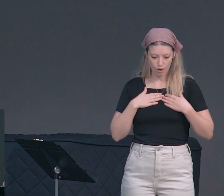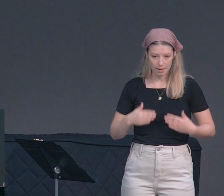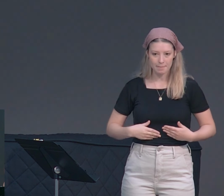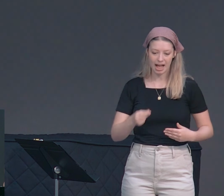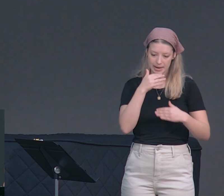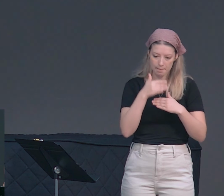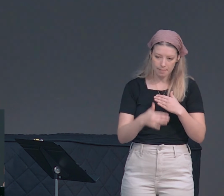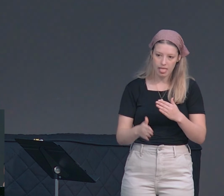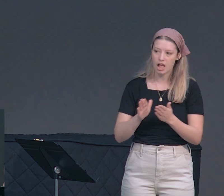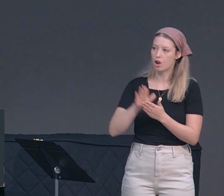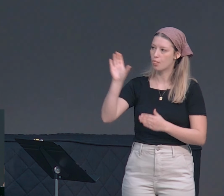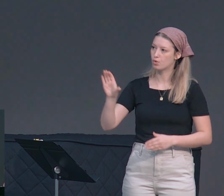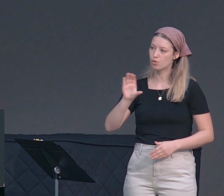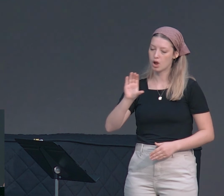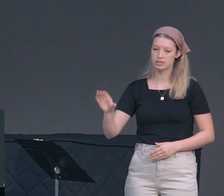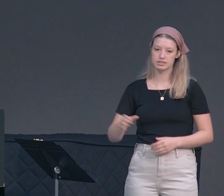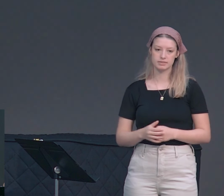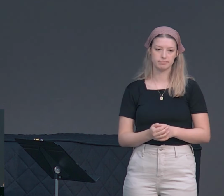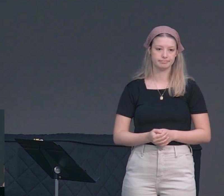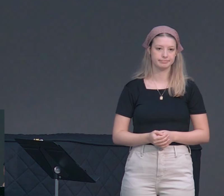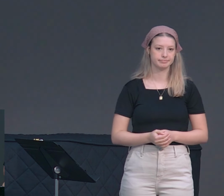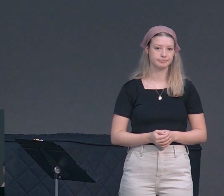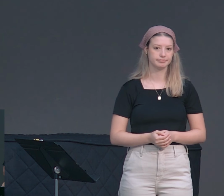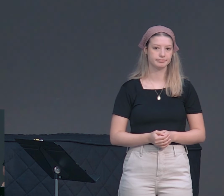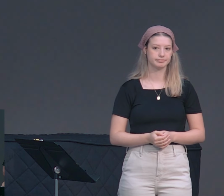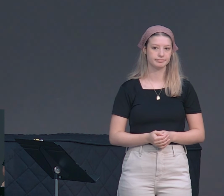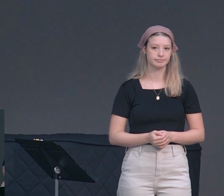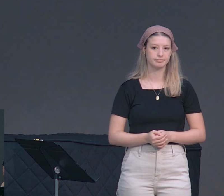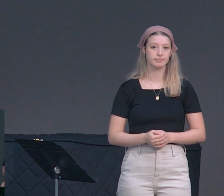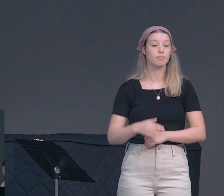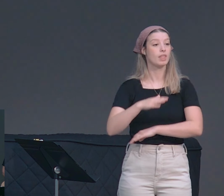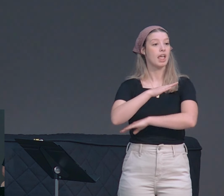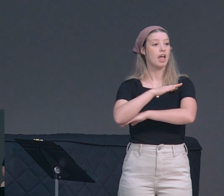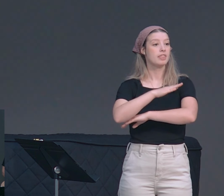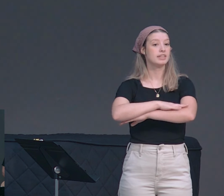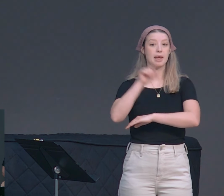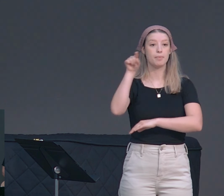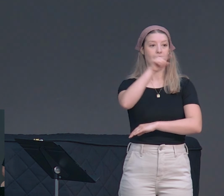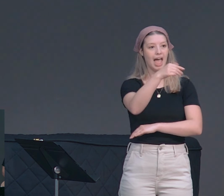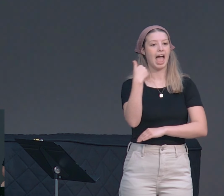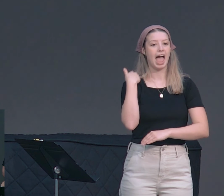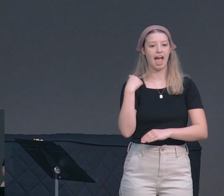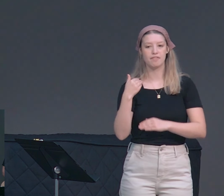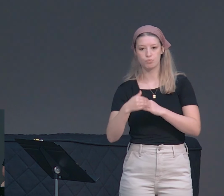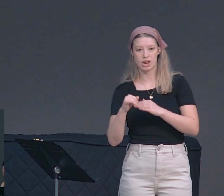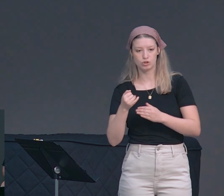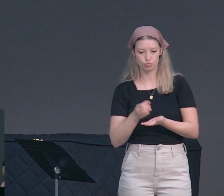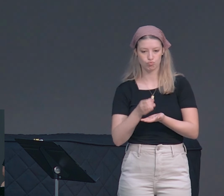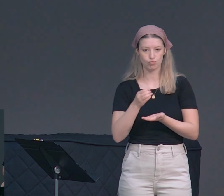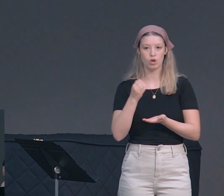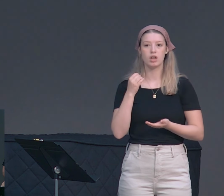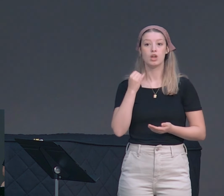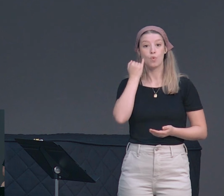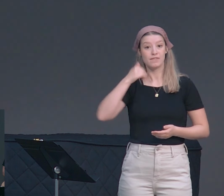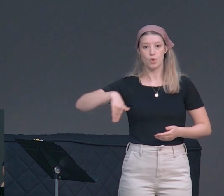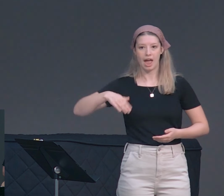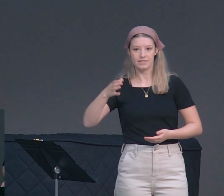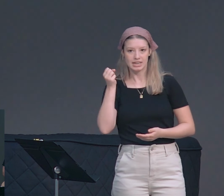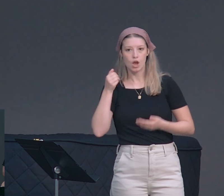on the cross. Communion cups are on the tables in the back, so if you've not grabbed one yet, now's a great time to do